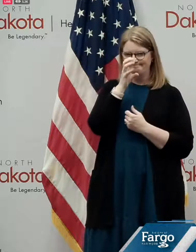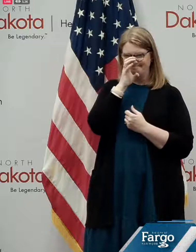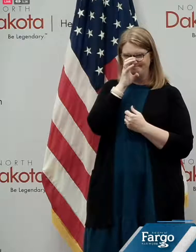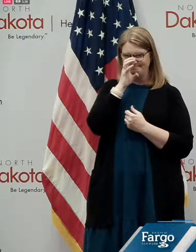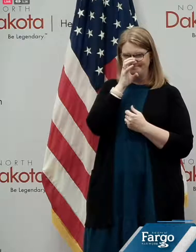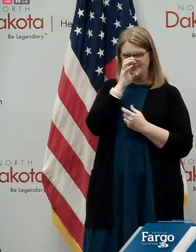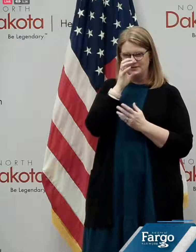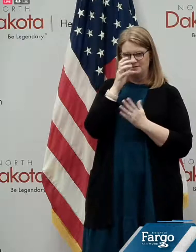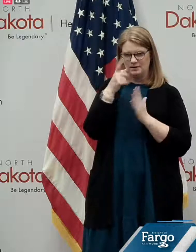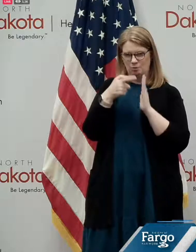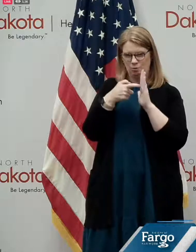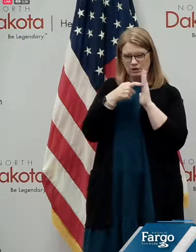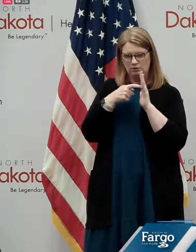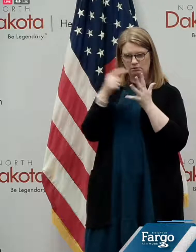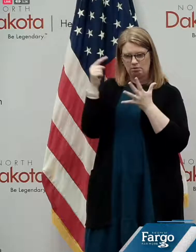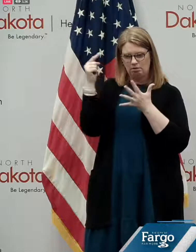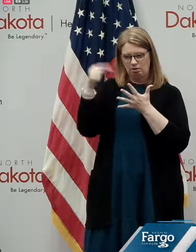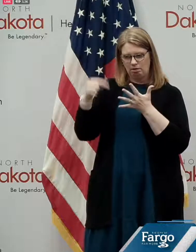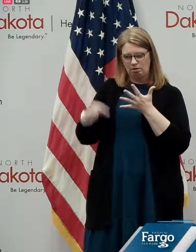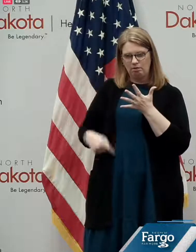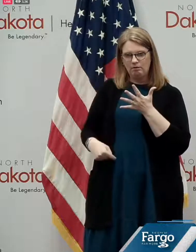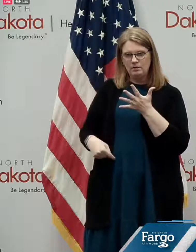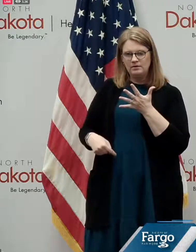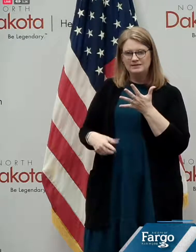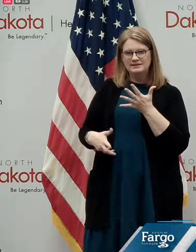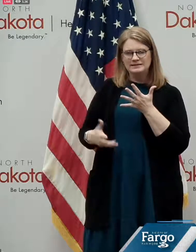auto criteria, then you end up with